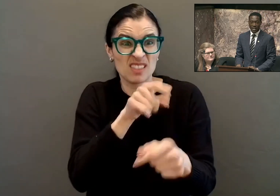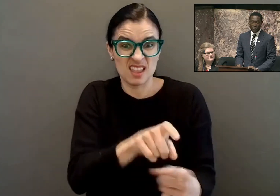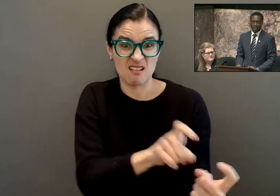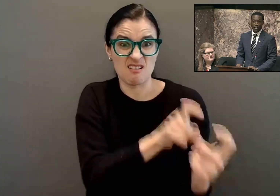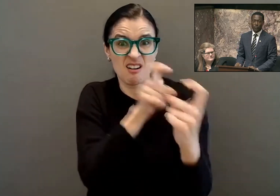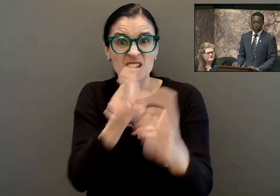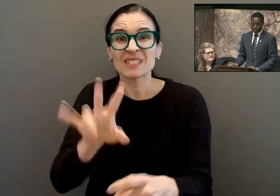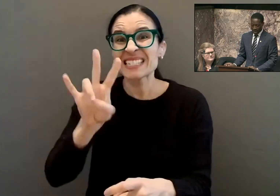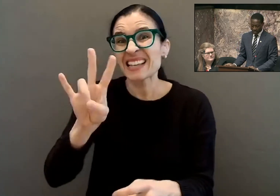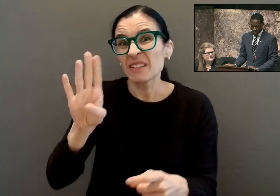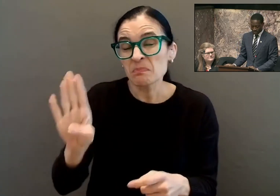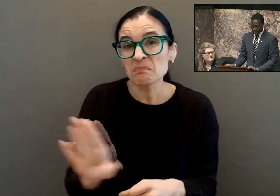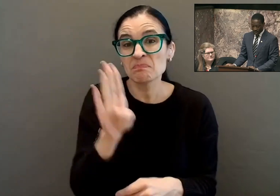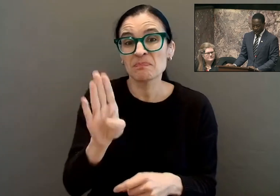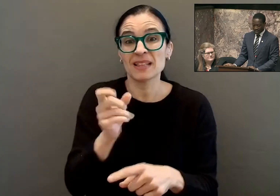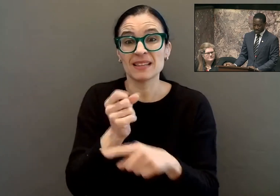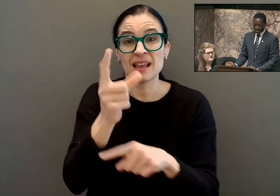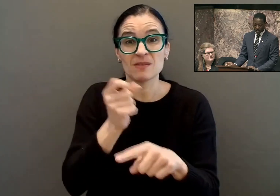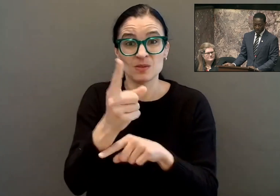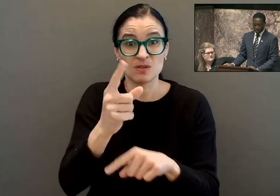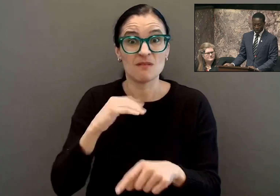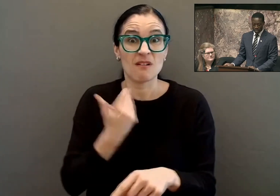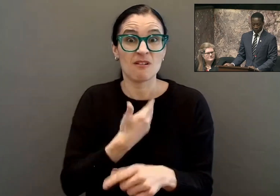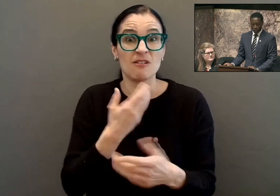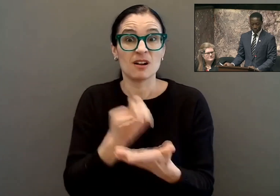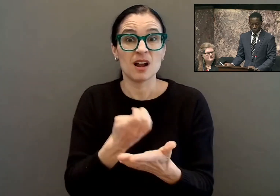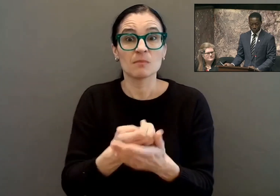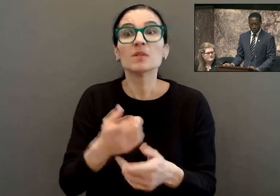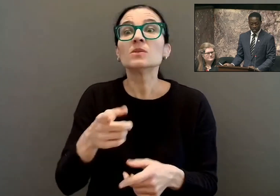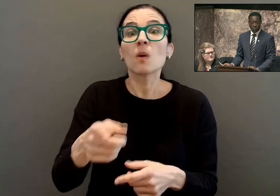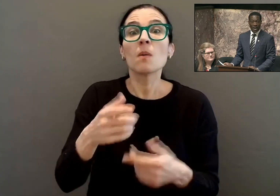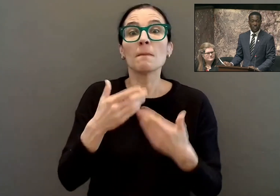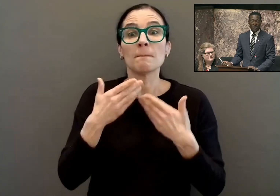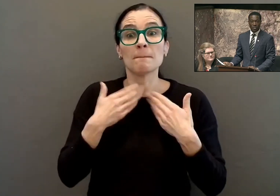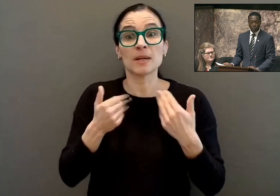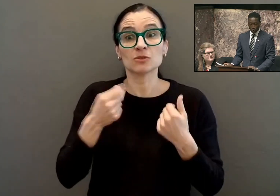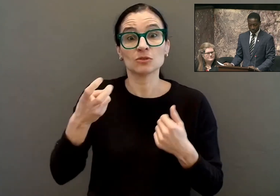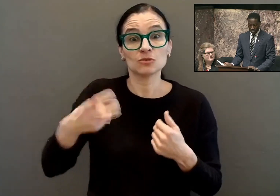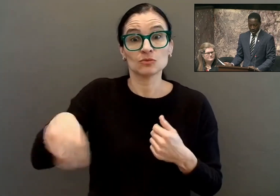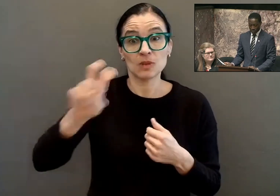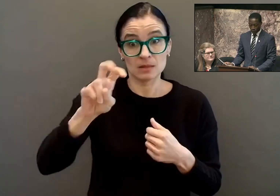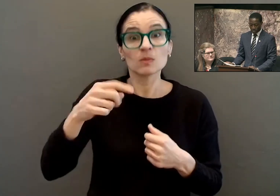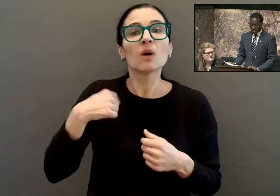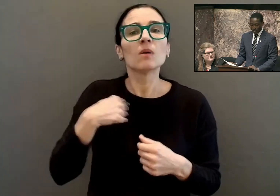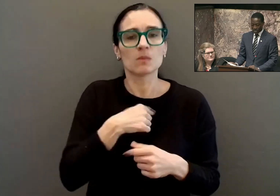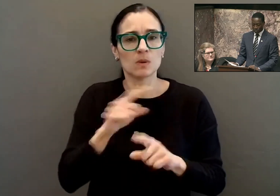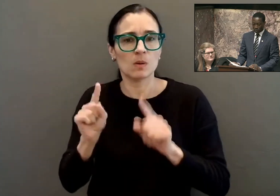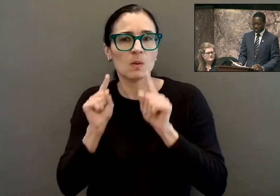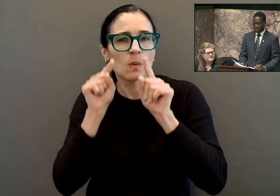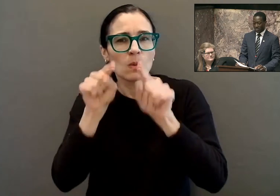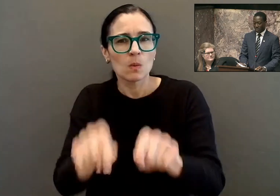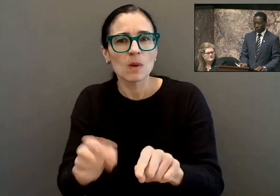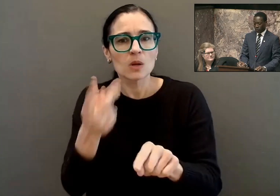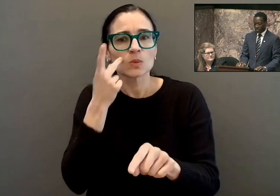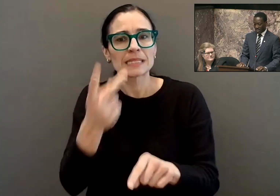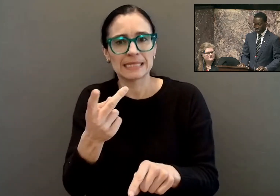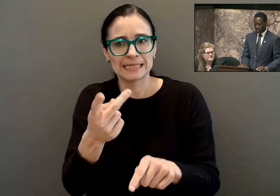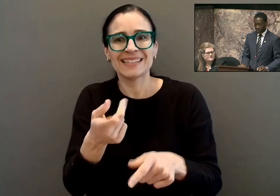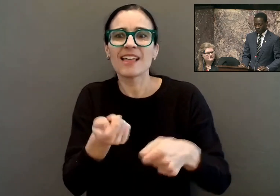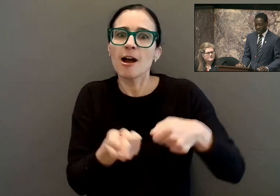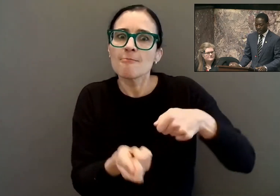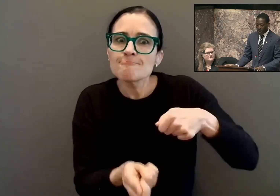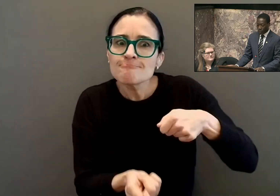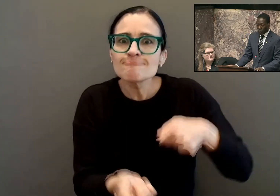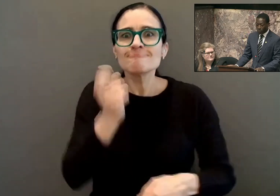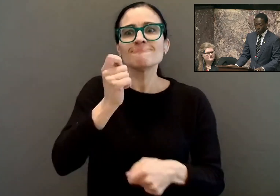Parliamentary Secretary for Transit, I attended a groundbreaking for the Duke Point expansion at the Port of Nanaimo with DP World and Nanaimo First